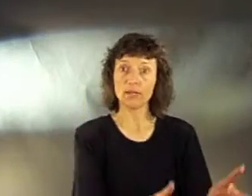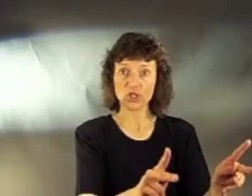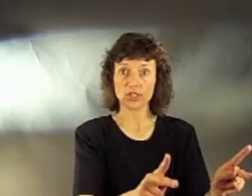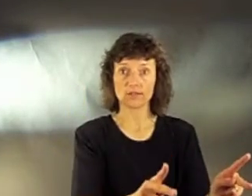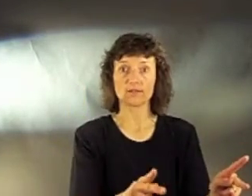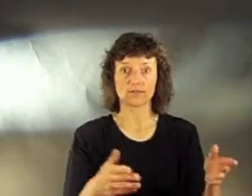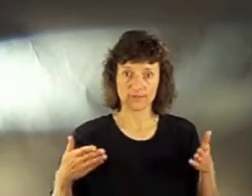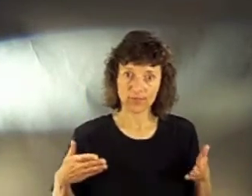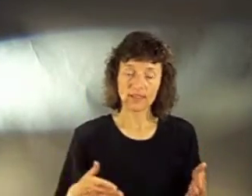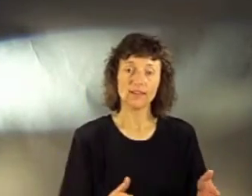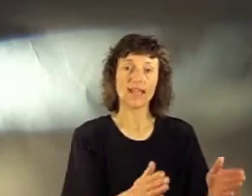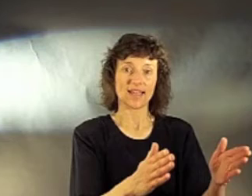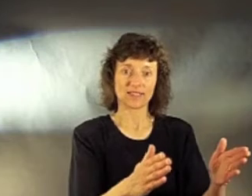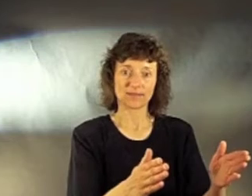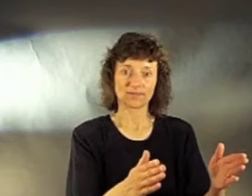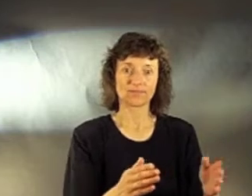permission. Let.